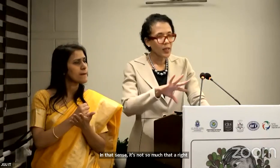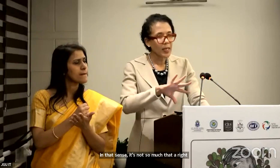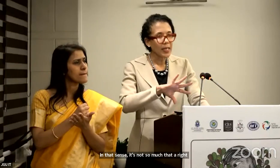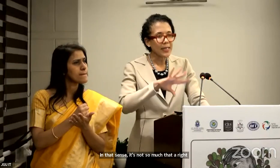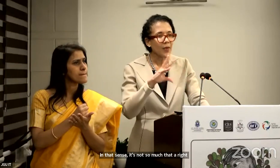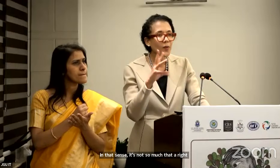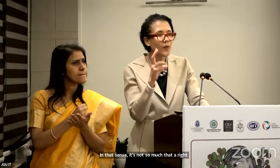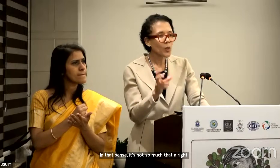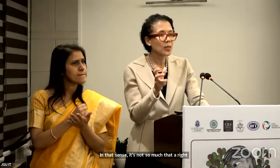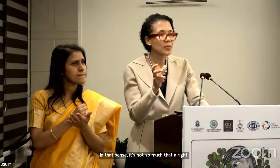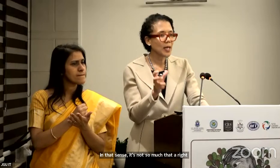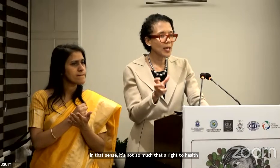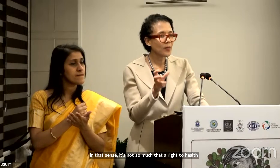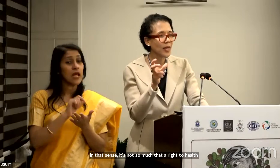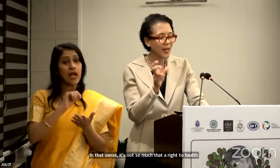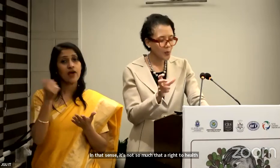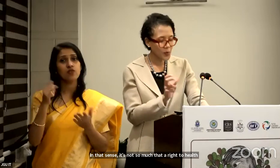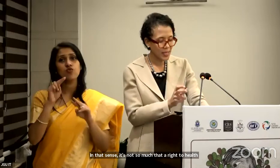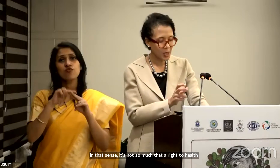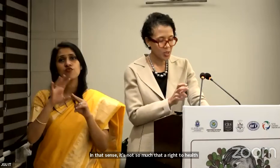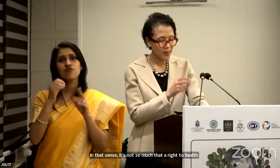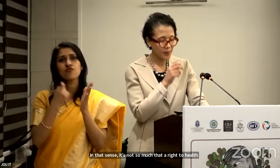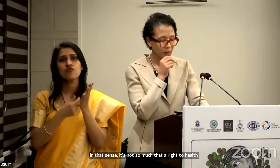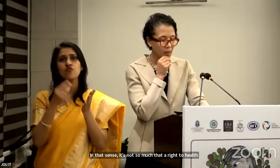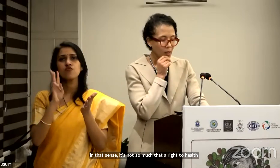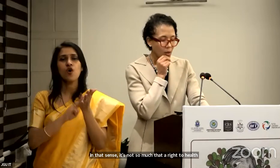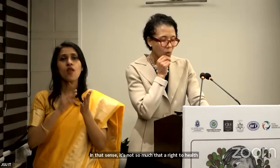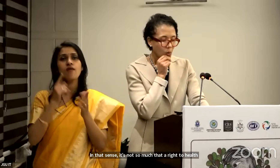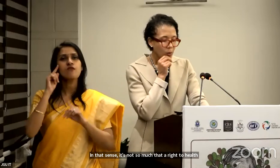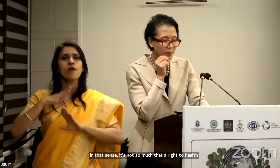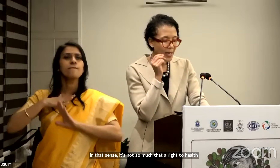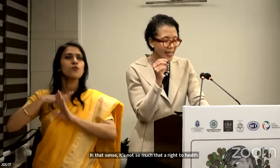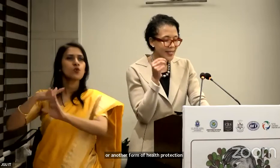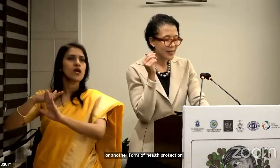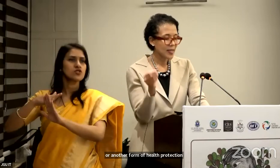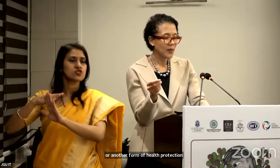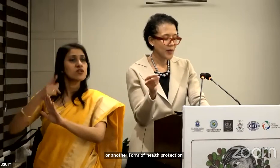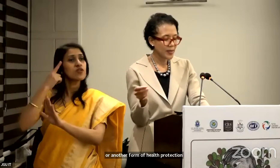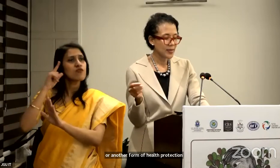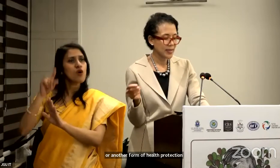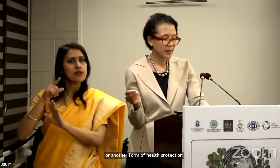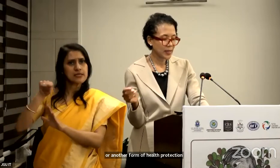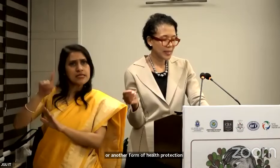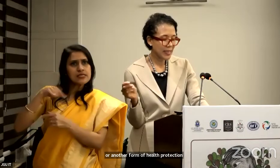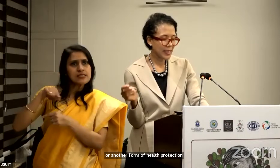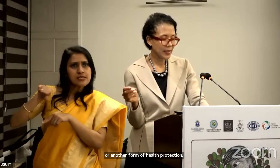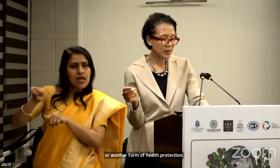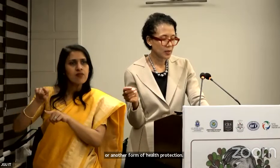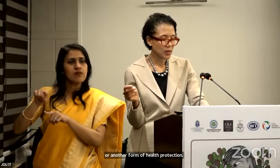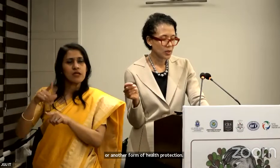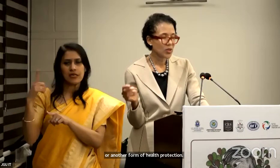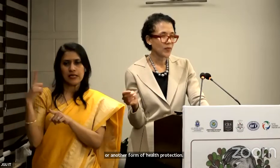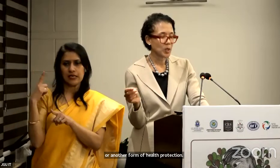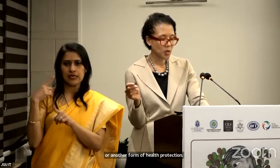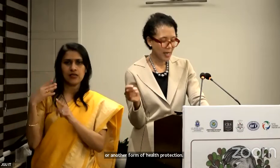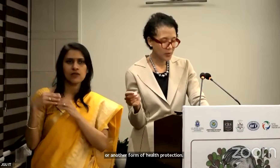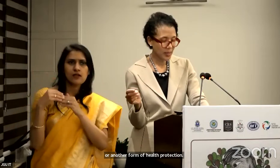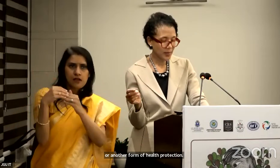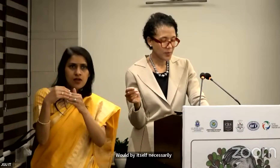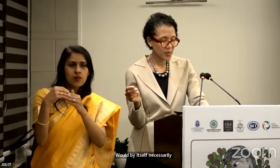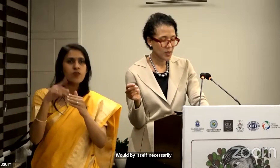or another form of health protection would by itself necessarily lead to